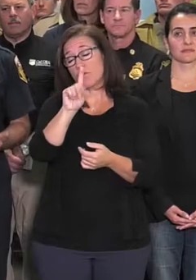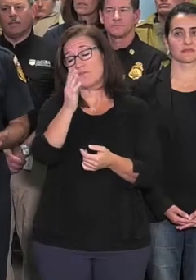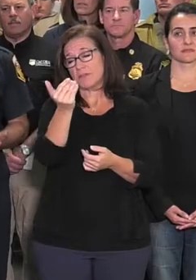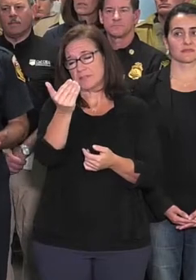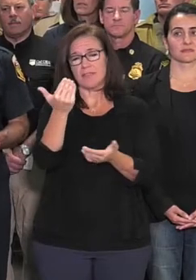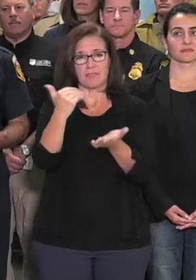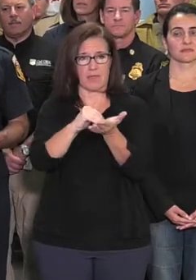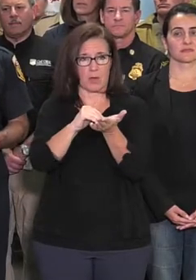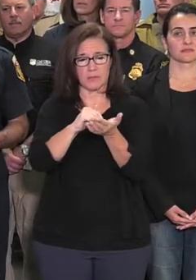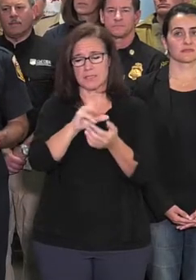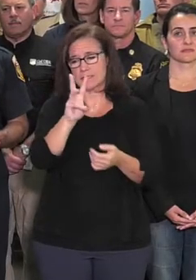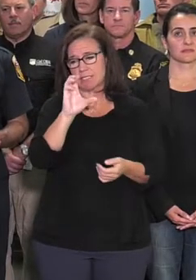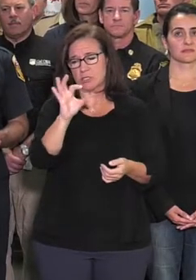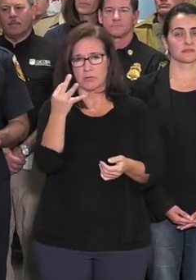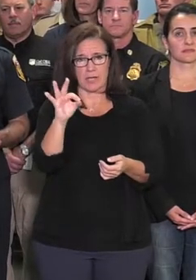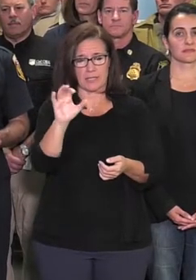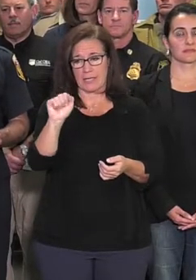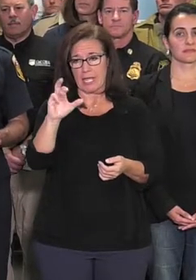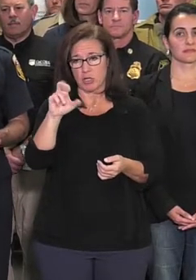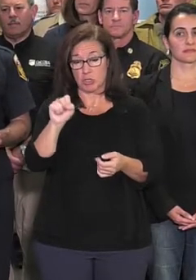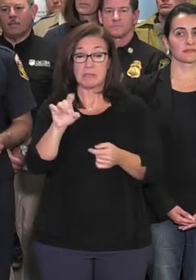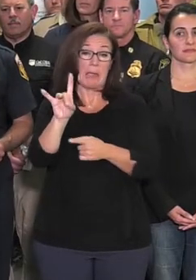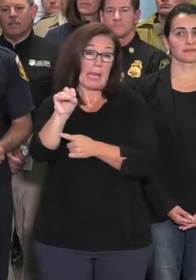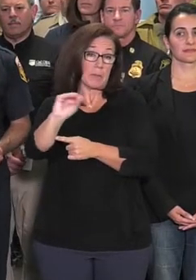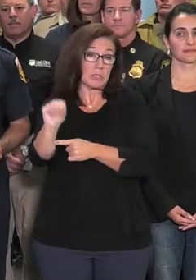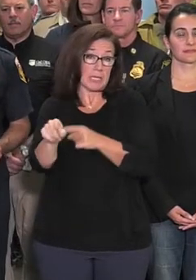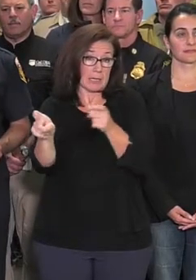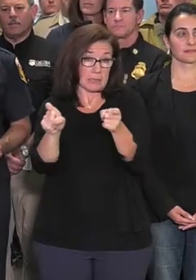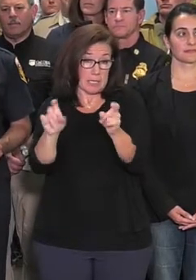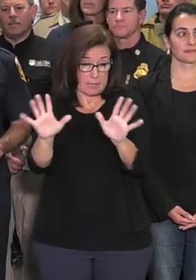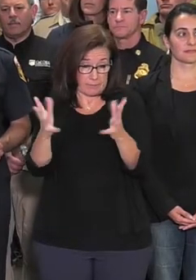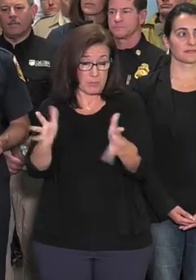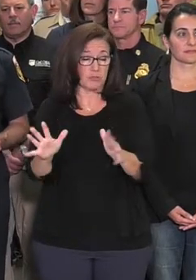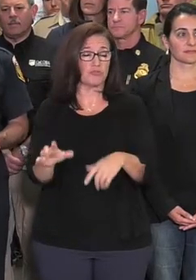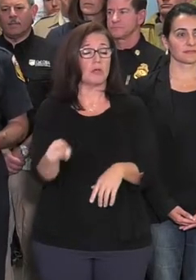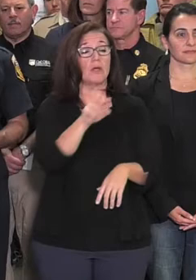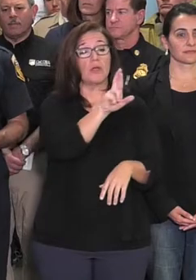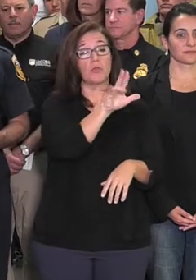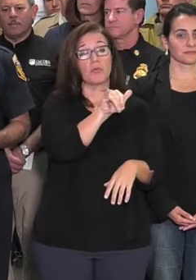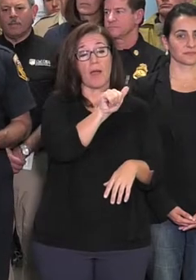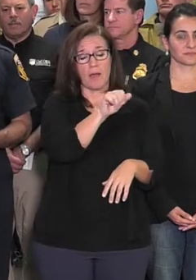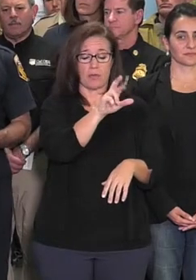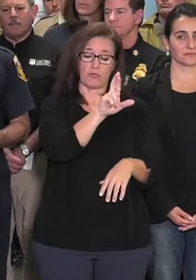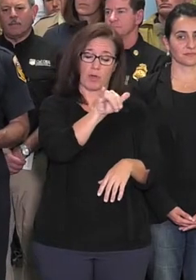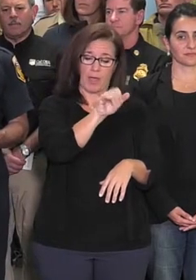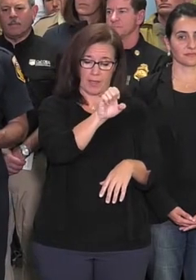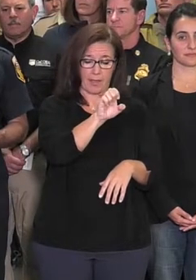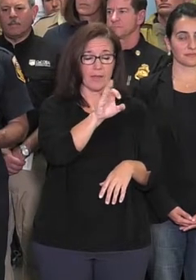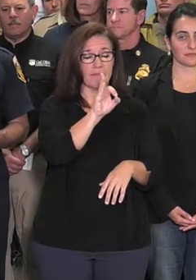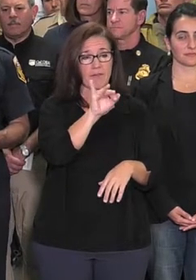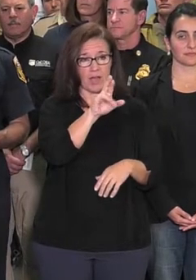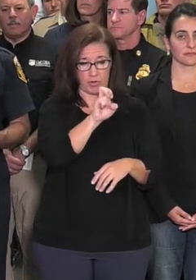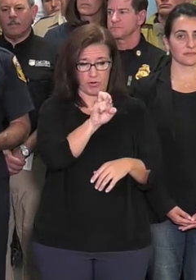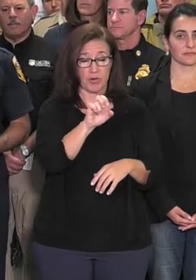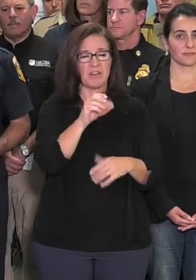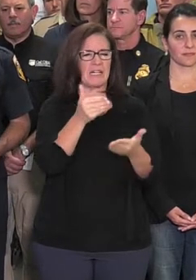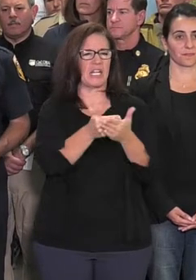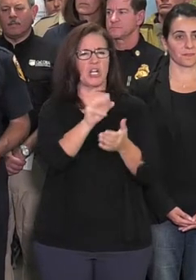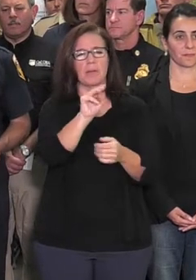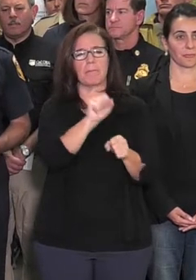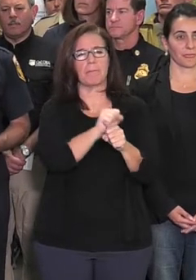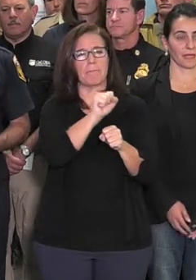15,619 acres, 80% contained. The Rye Fire, there by Magic Mountain, 6,049 acres